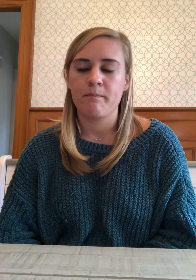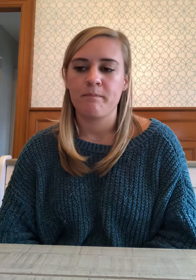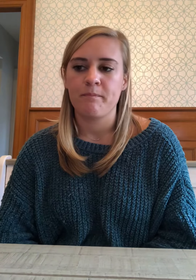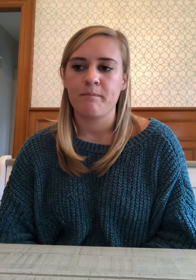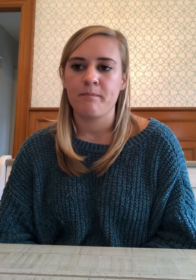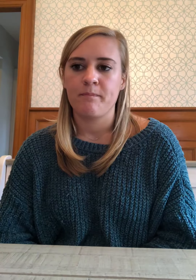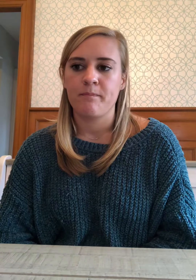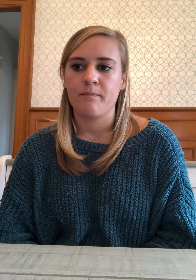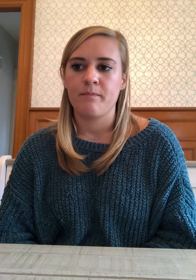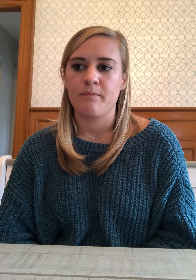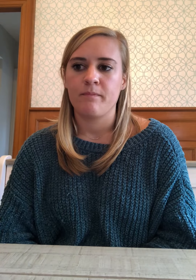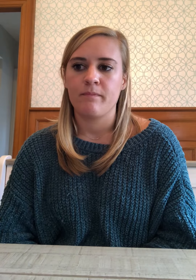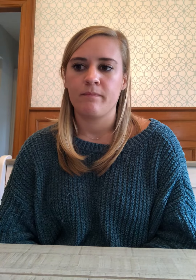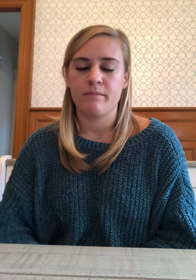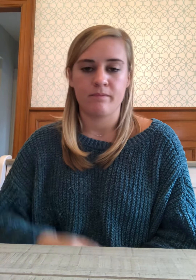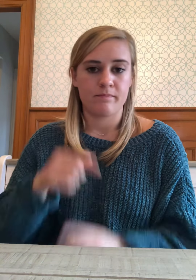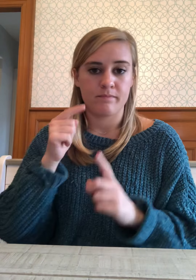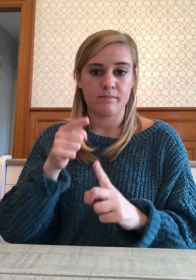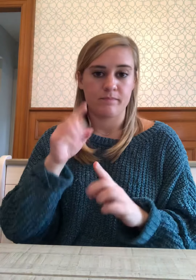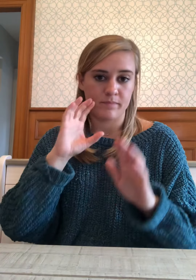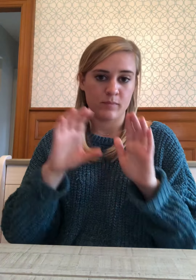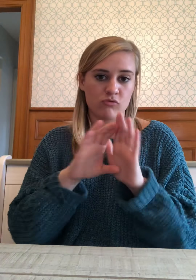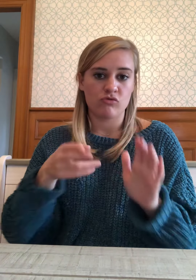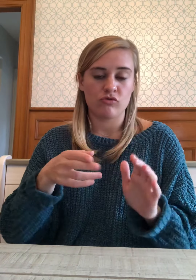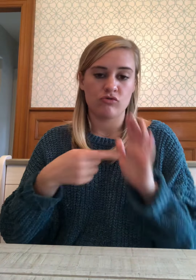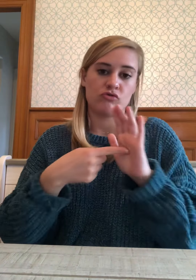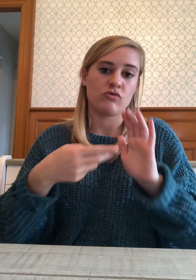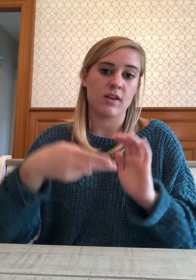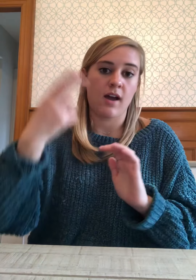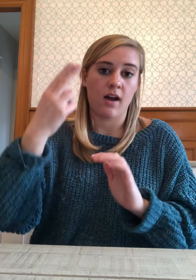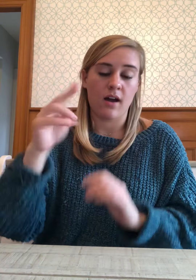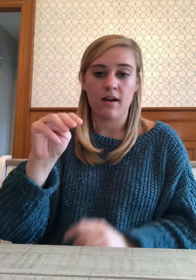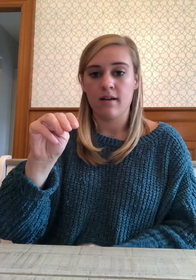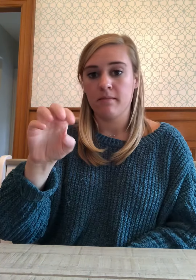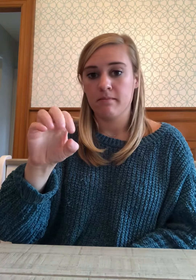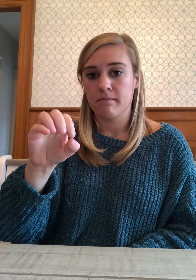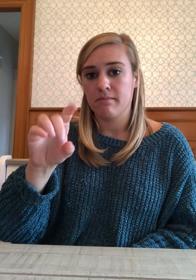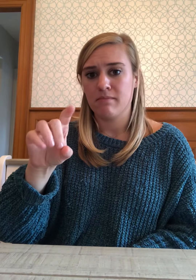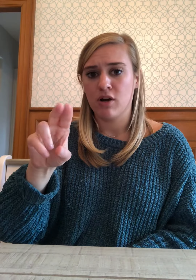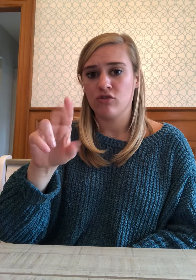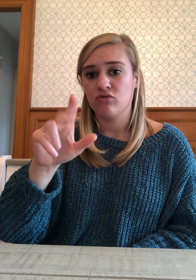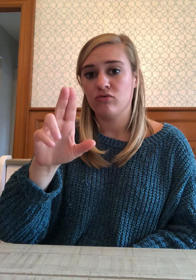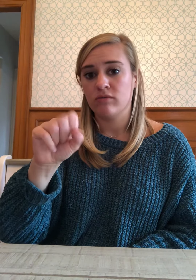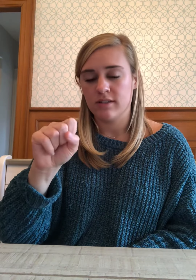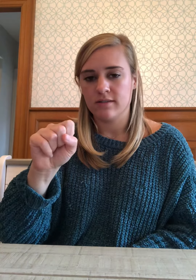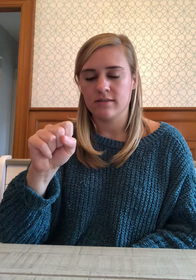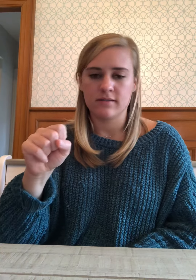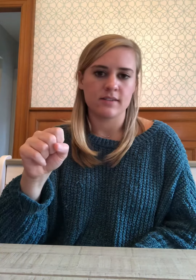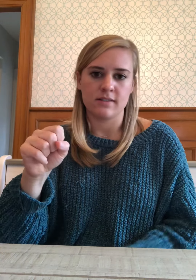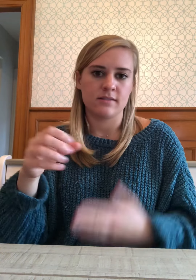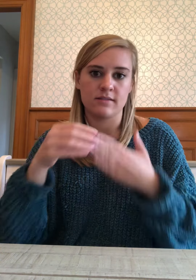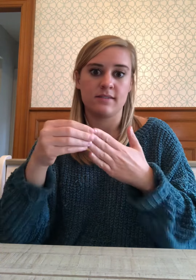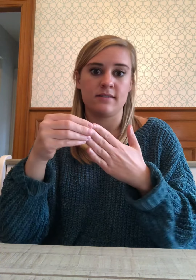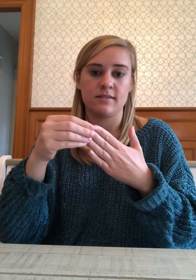Here's a high modulus wire, a steep slope, stiff wire, versus a flexible